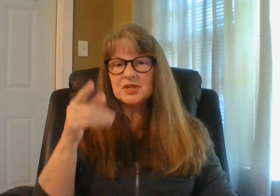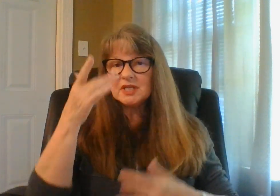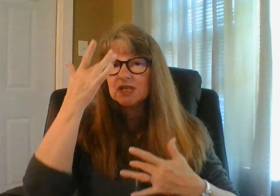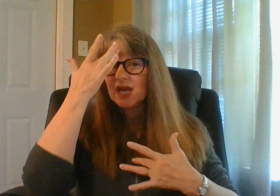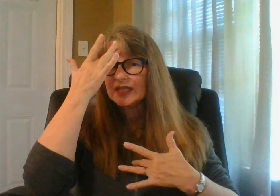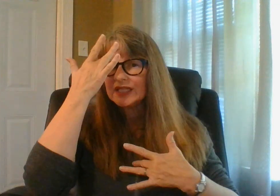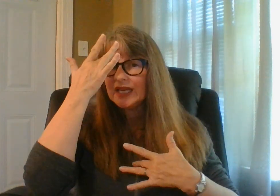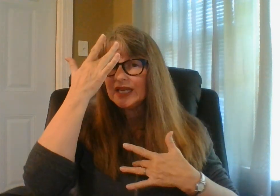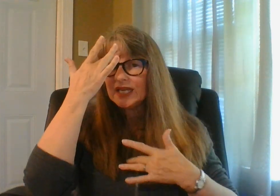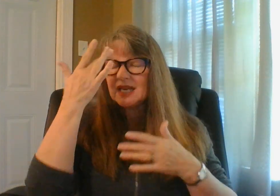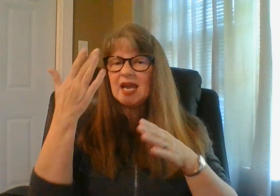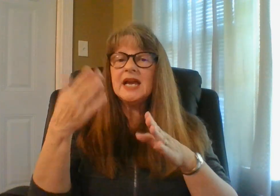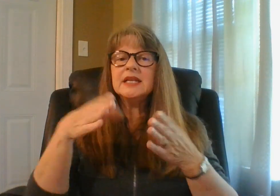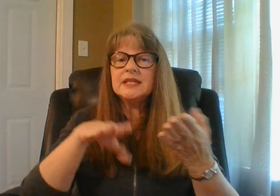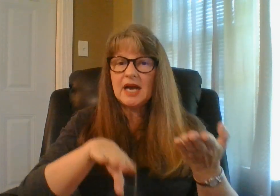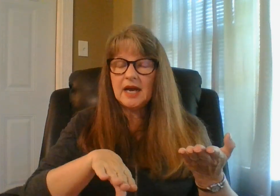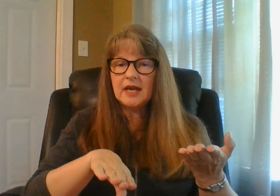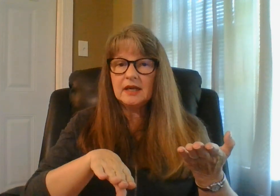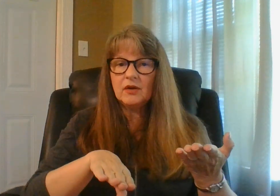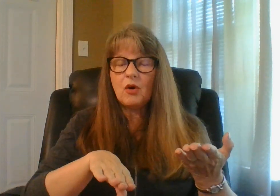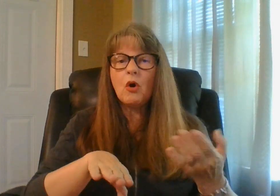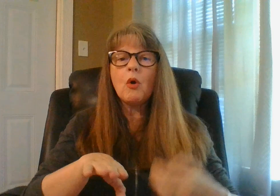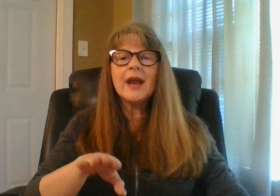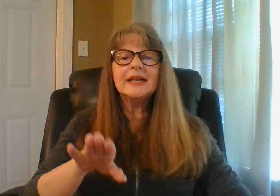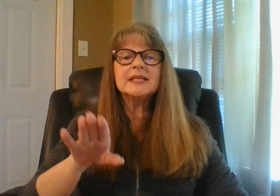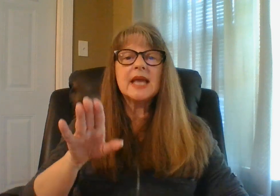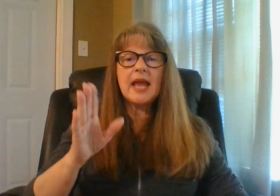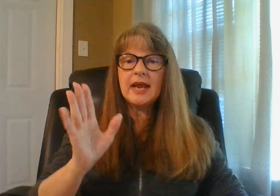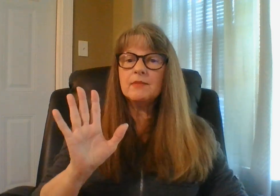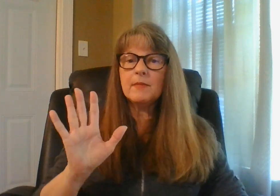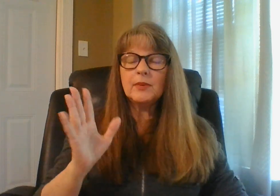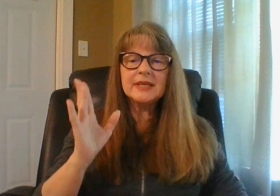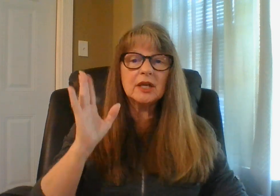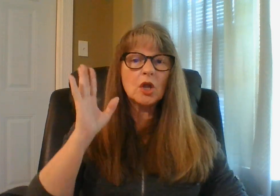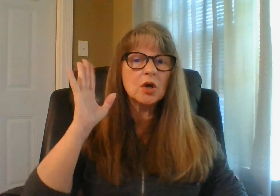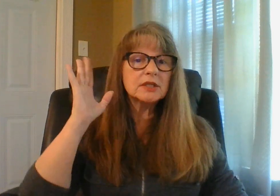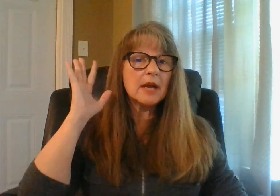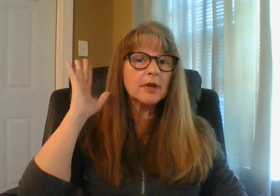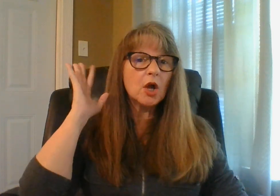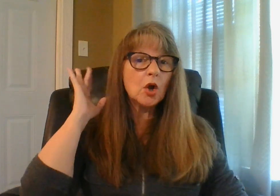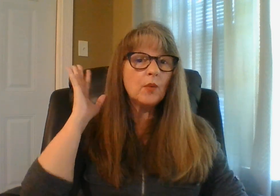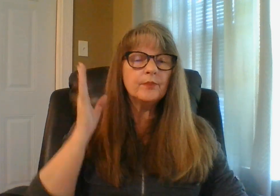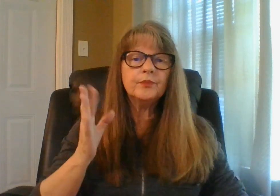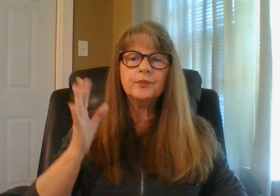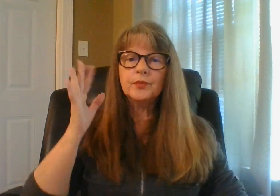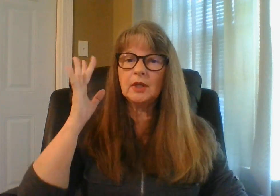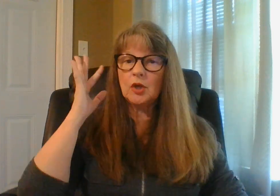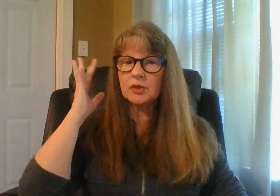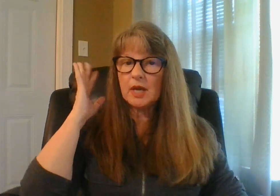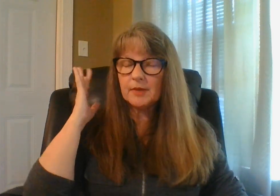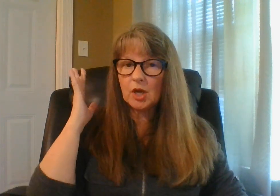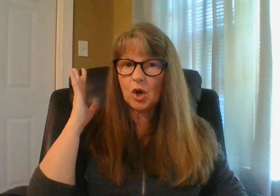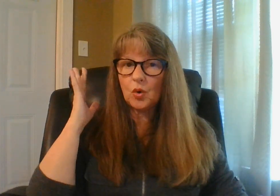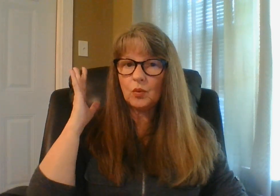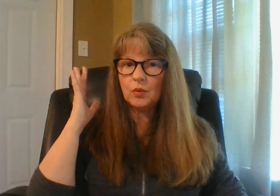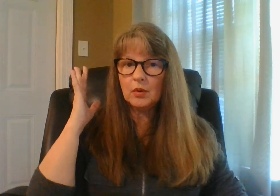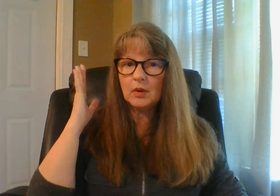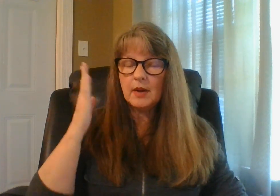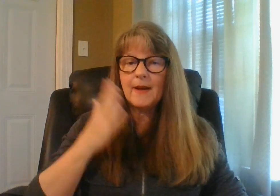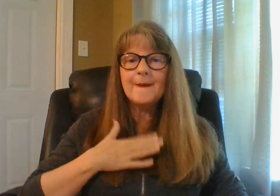She got sick and died. Or I could say, remember we did a long time ago? A long time ago,